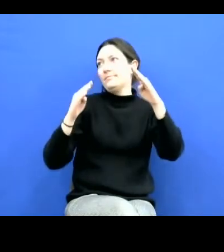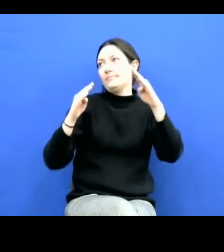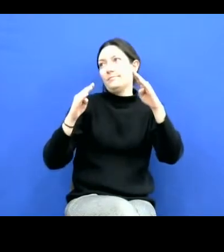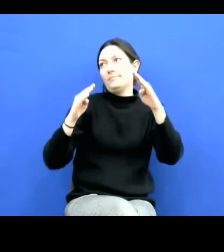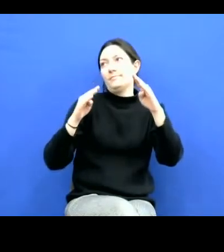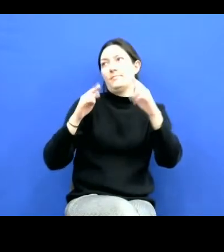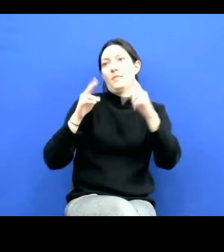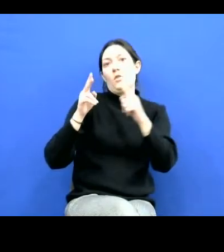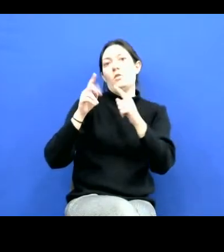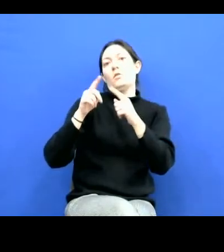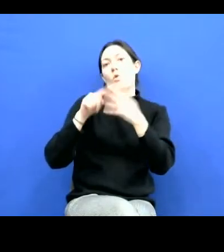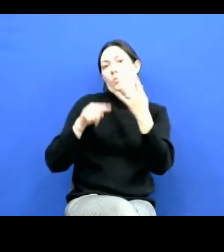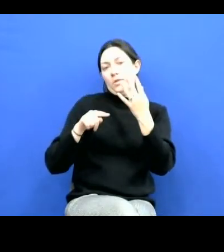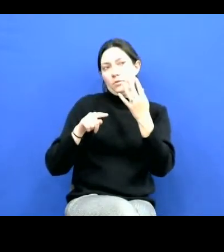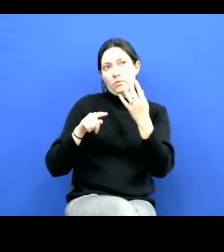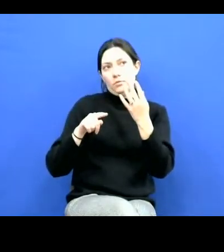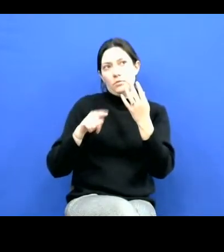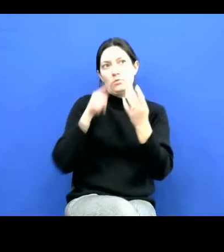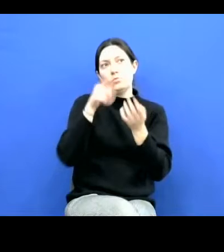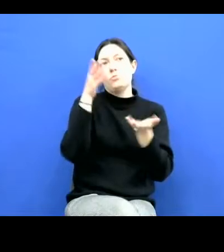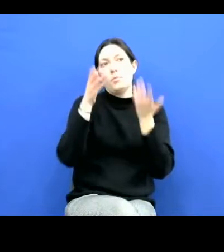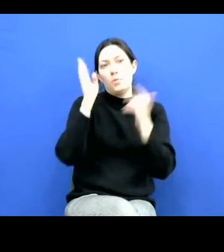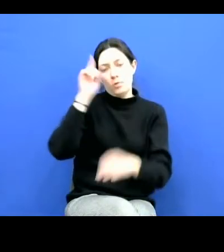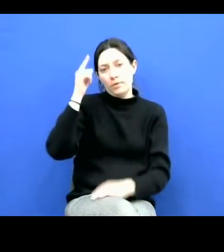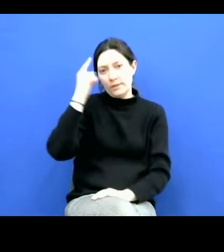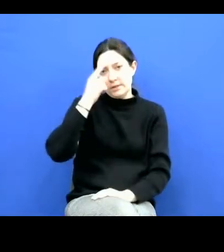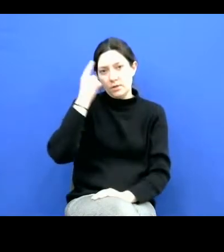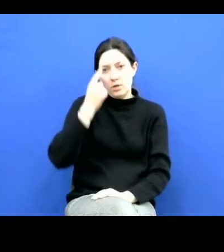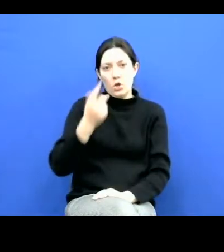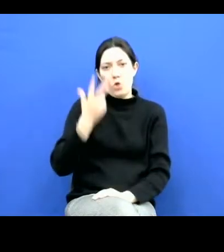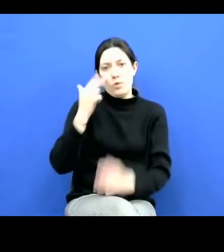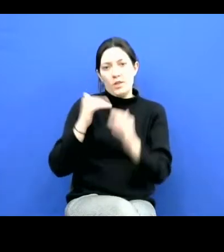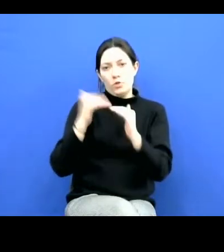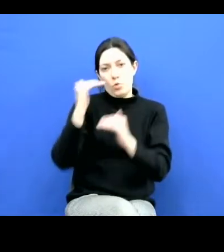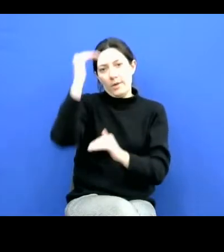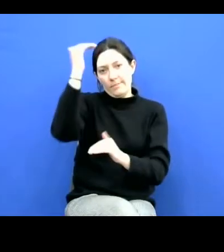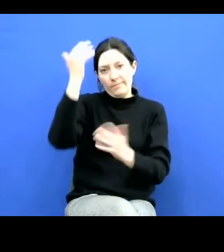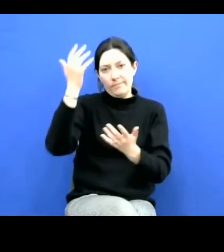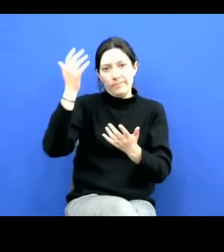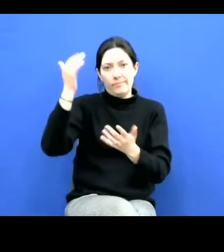Those ones were what you would probably consider 3-story, but